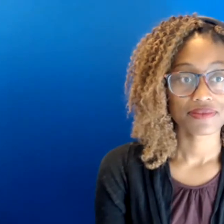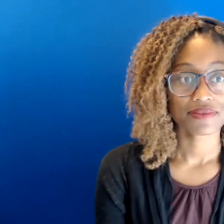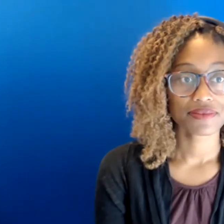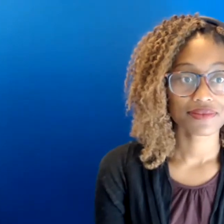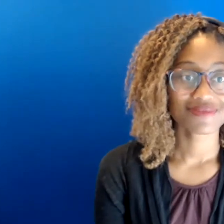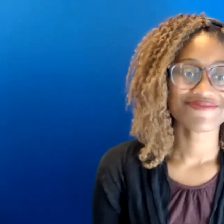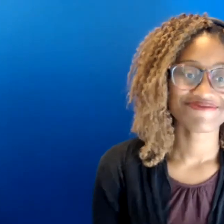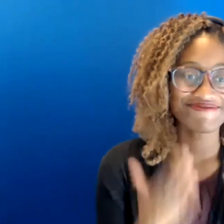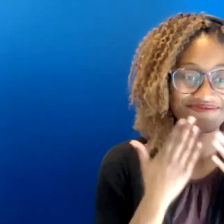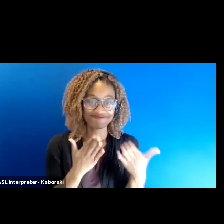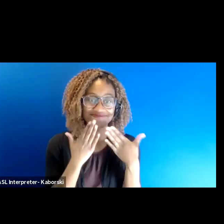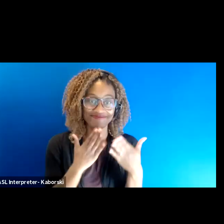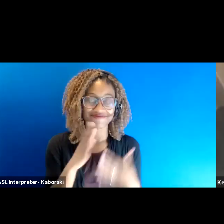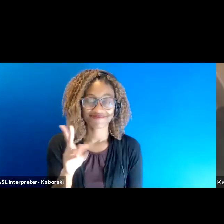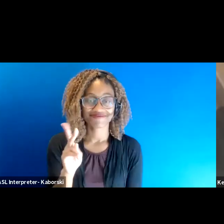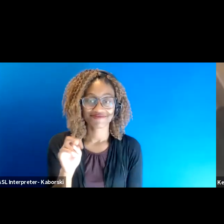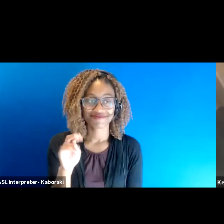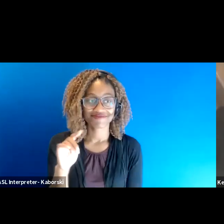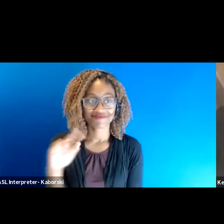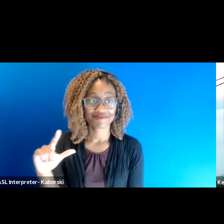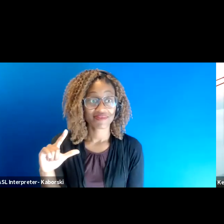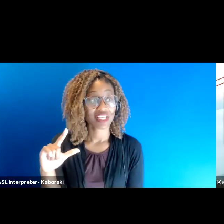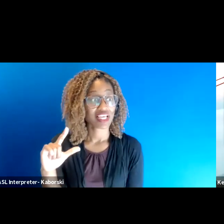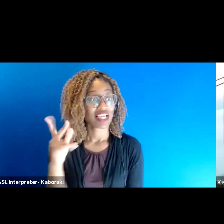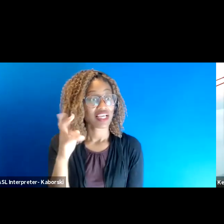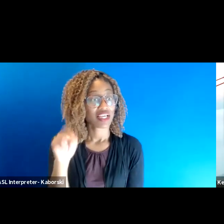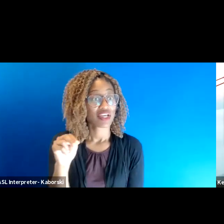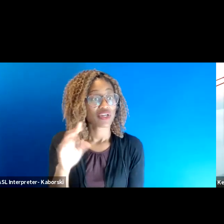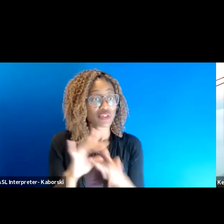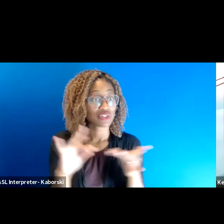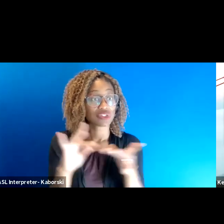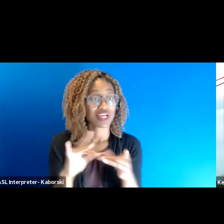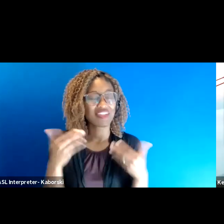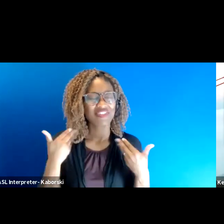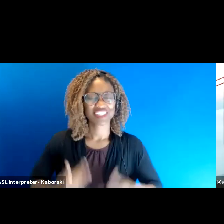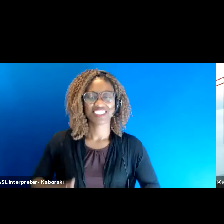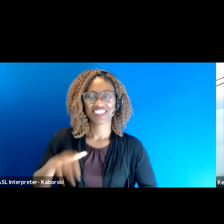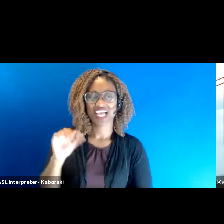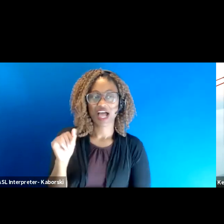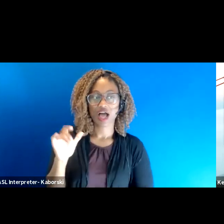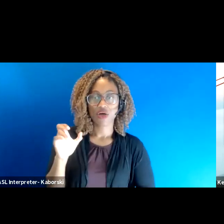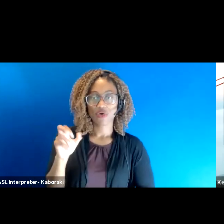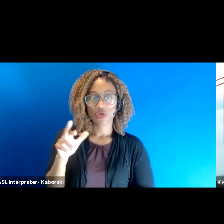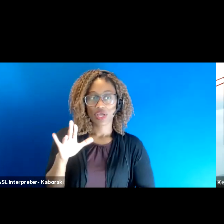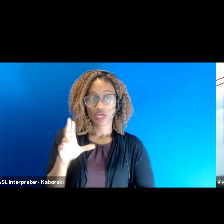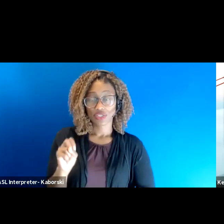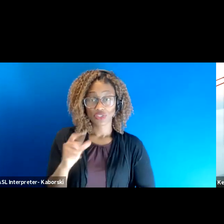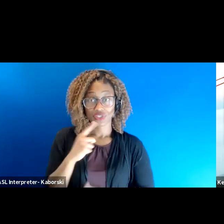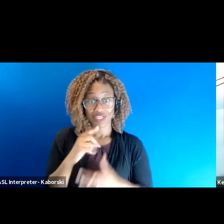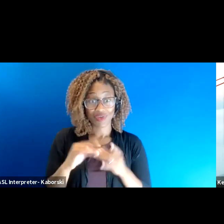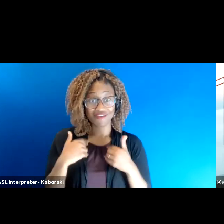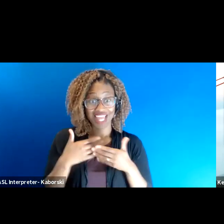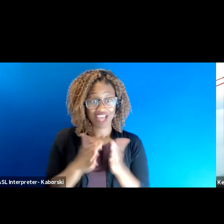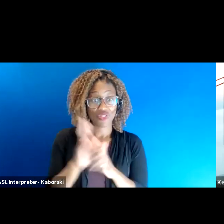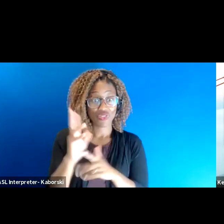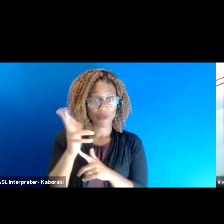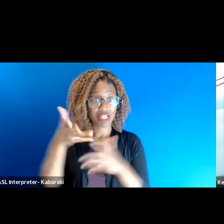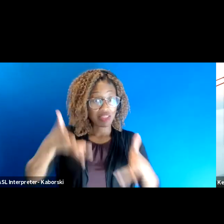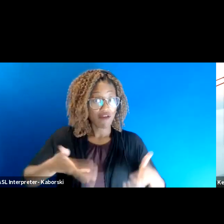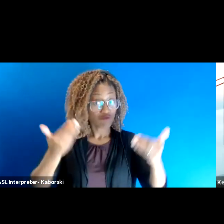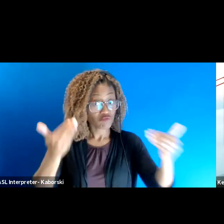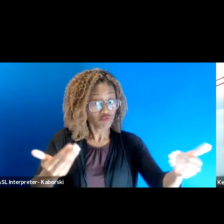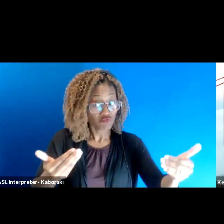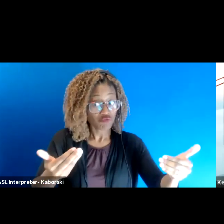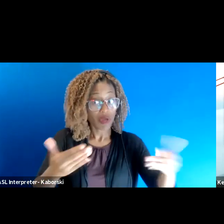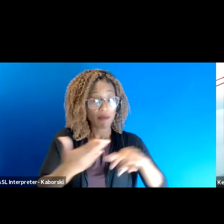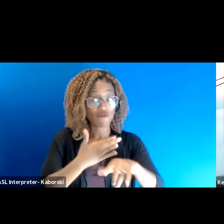Thank you, Kendall. Ken, you said this is Arius again. You said you had an ask. We have about 3 minutes left.